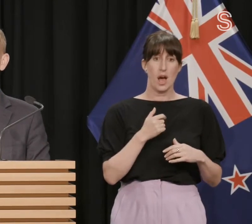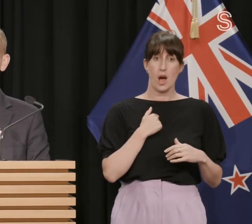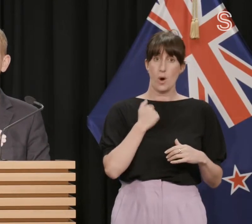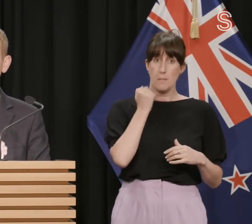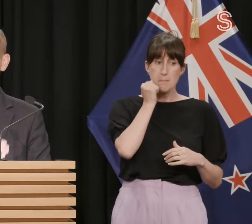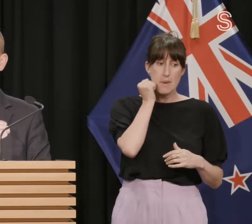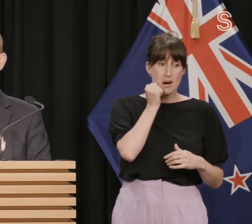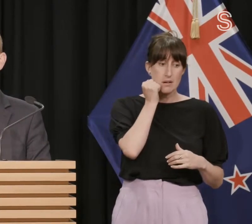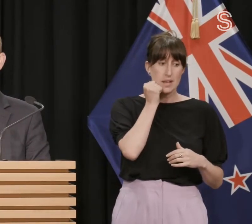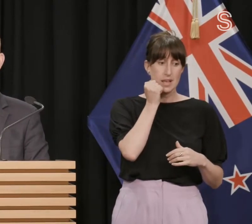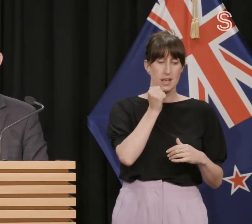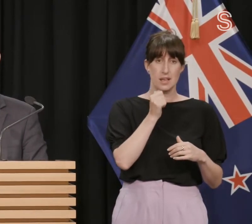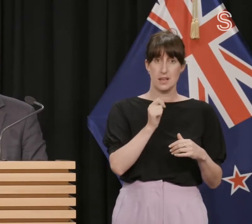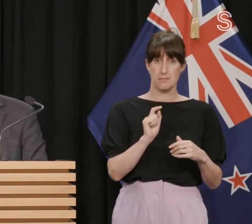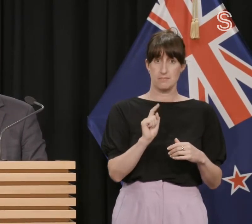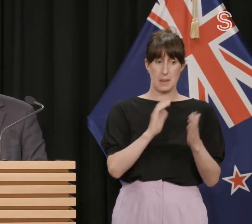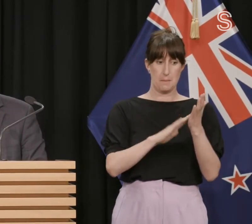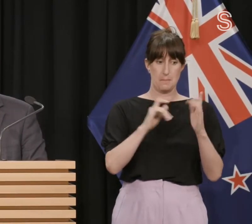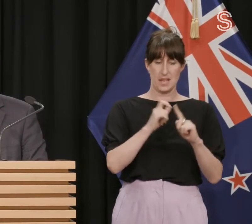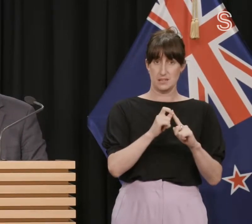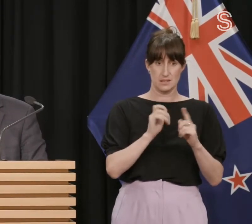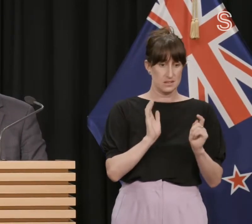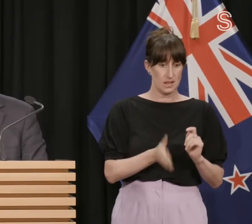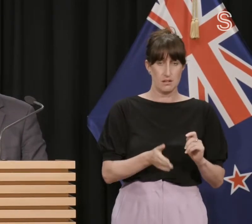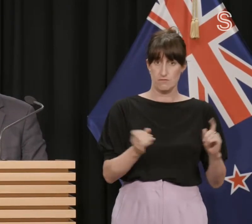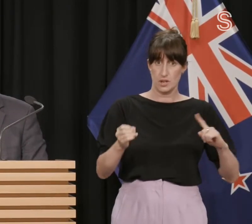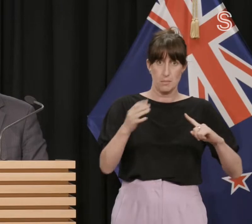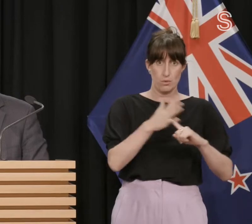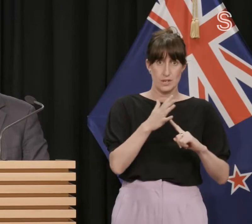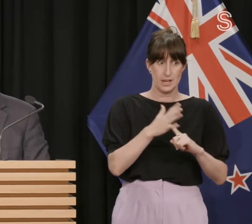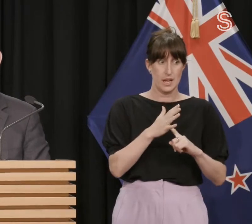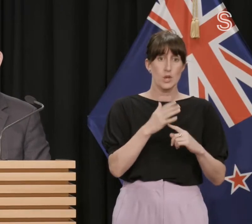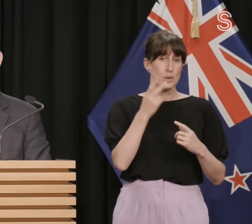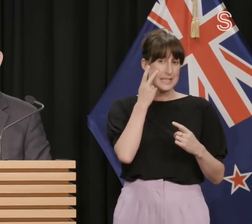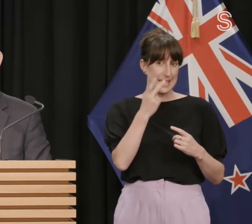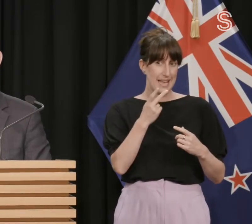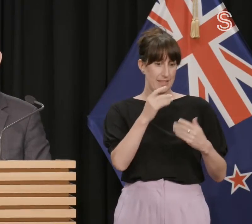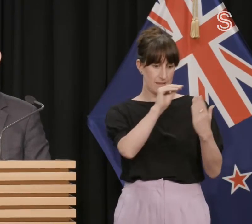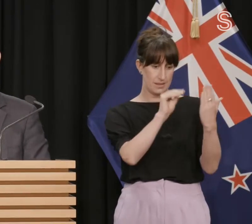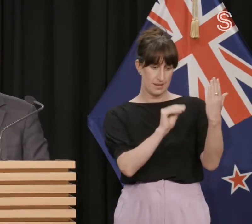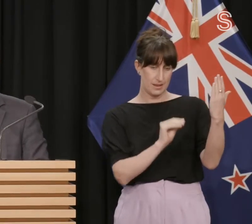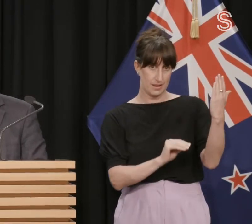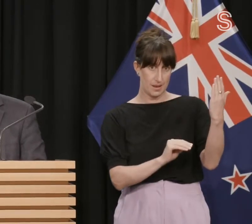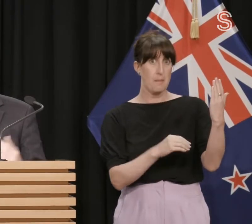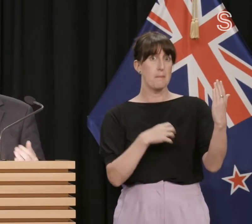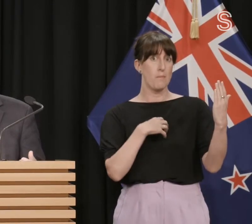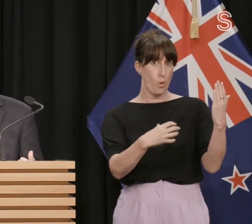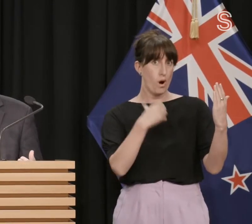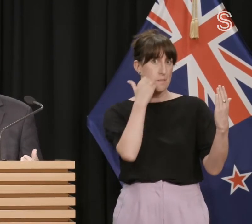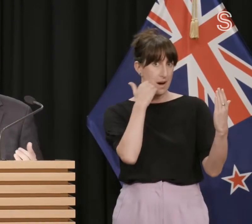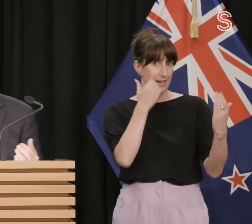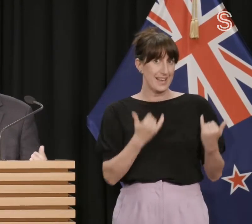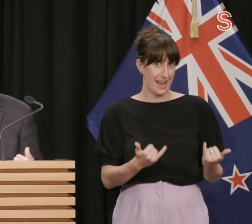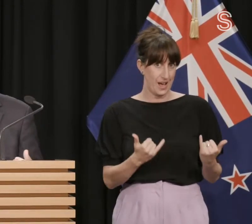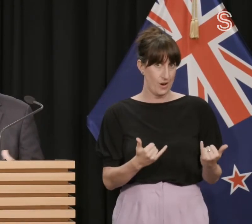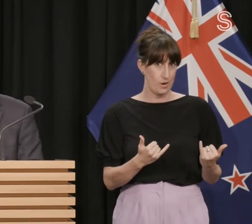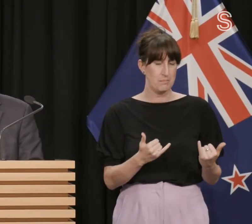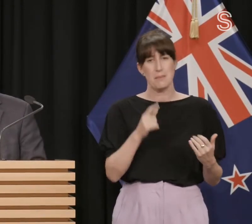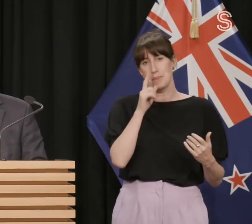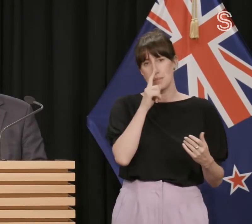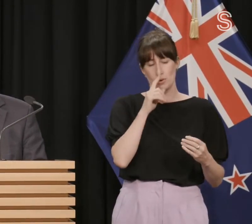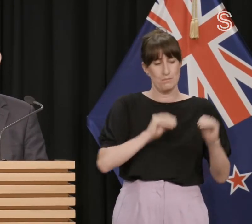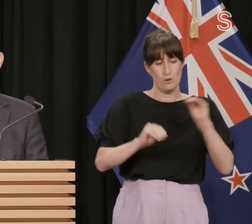have moved up onto the front bench. There are now more Māori on the front bench than they were when I started this process. But people move